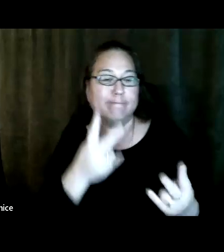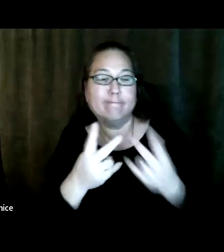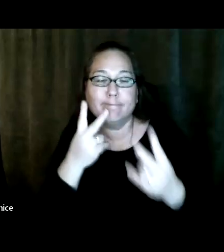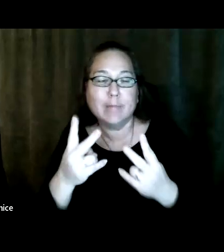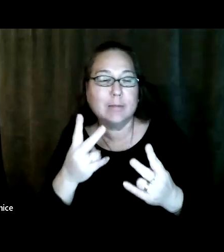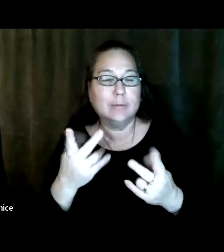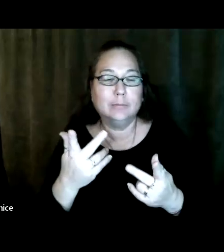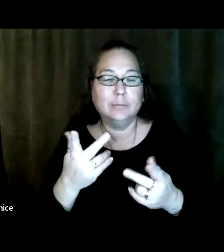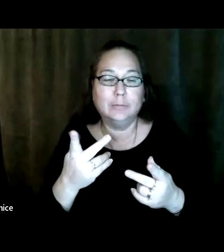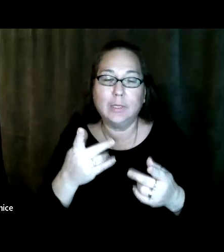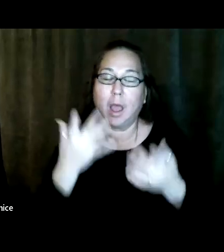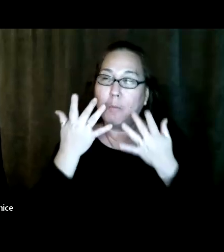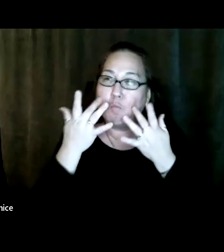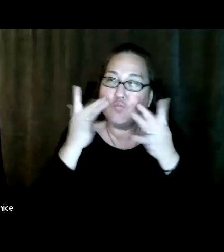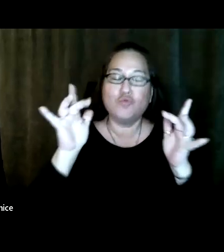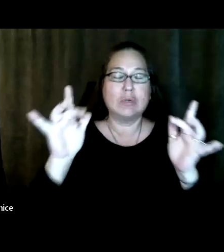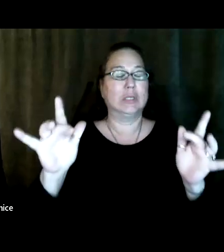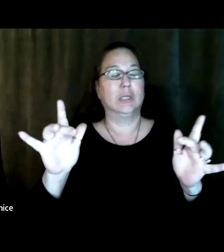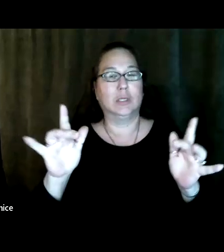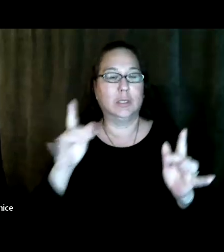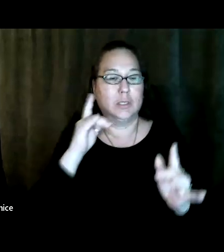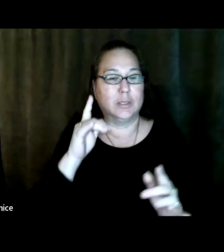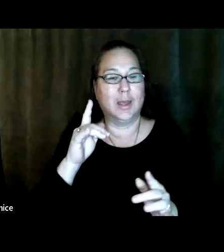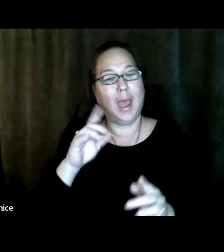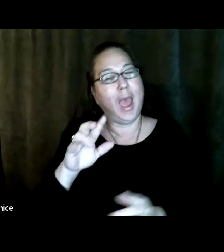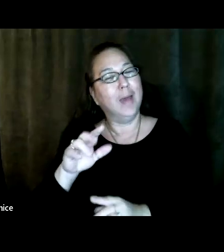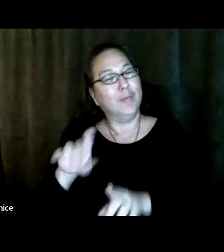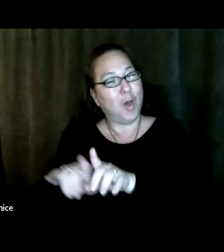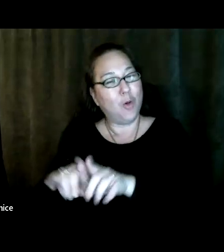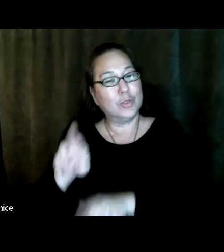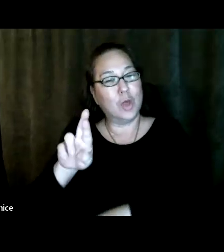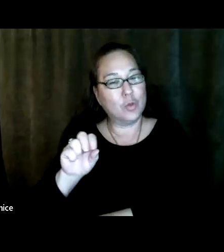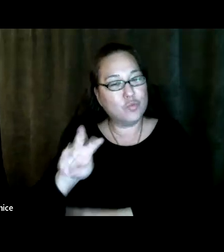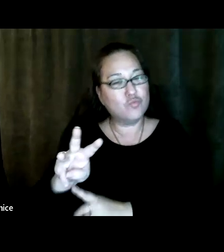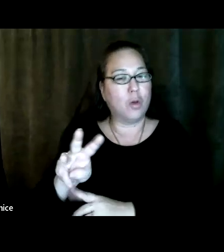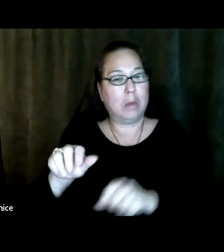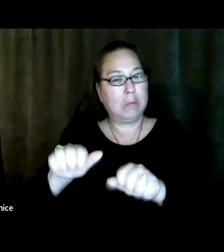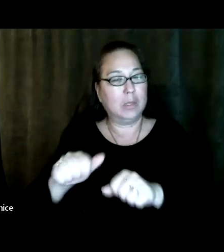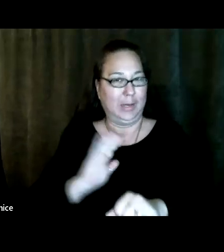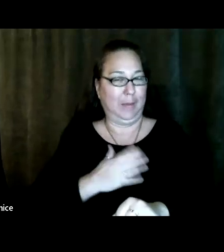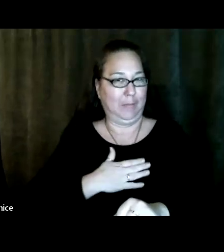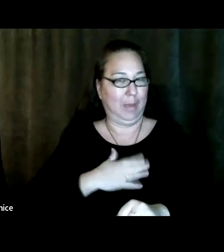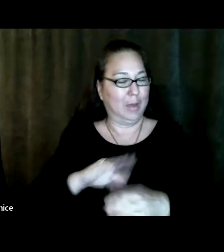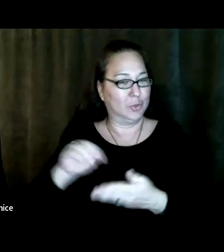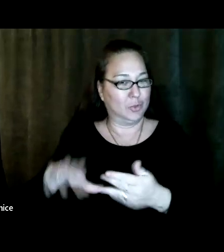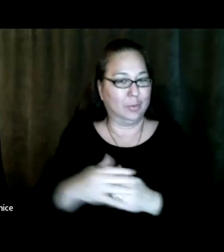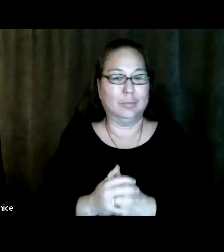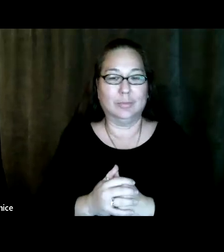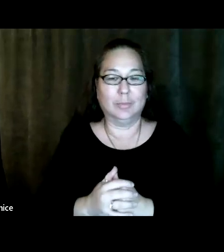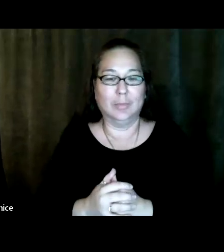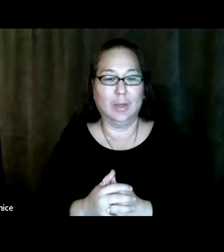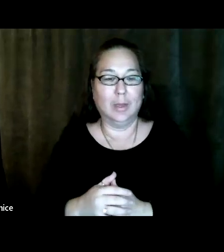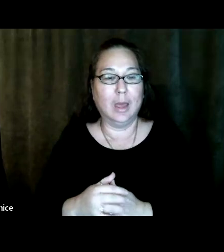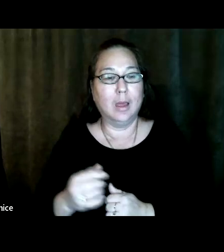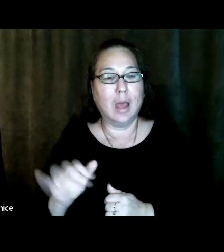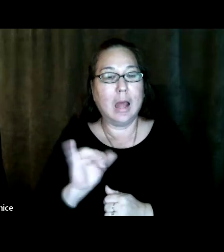As echoed by our superintendent Skipper, the students of BPS deserve access to a rigorous,